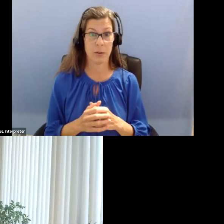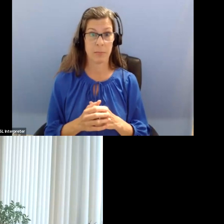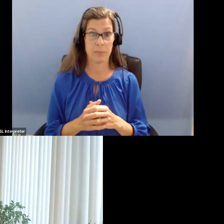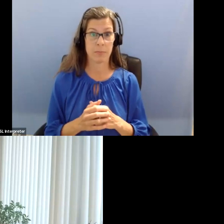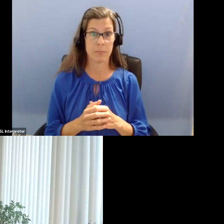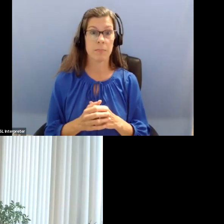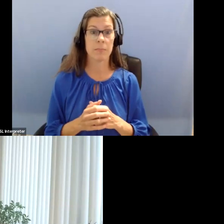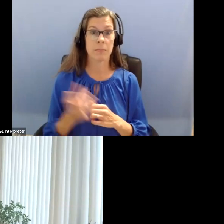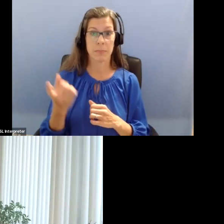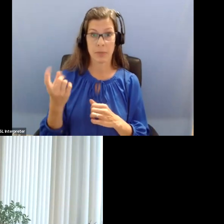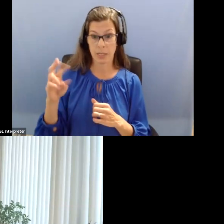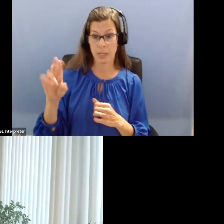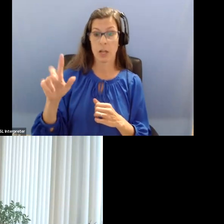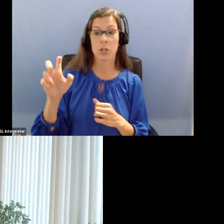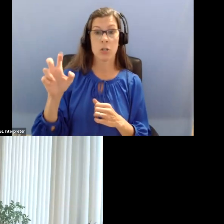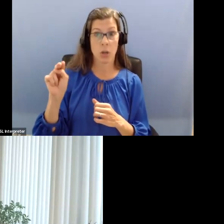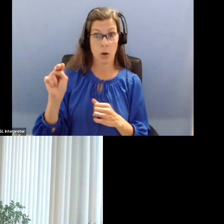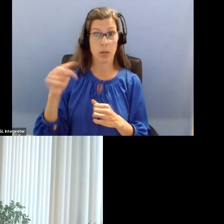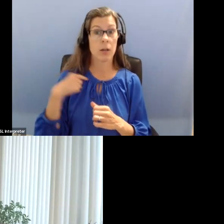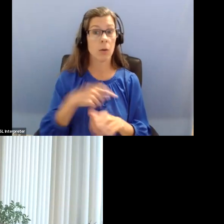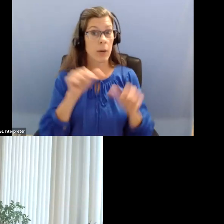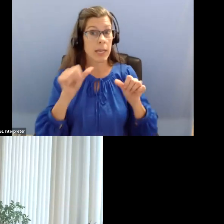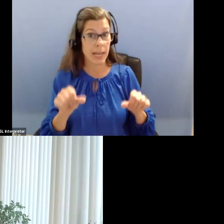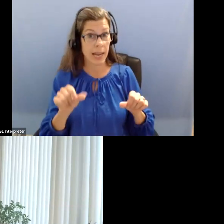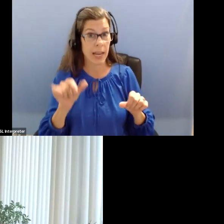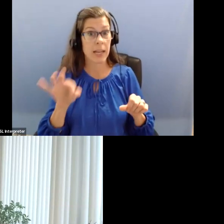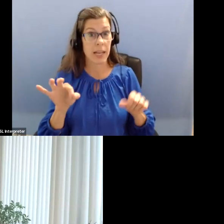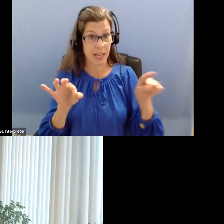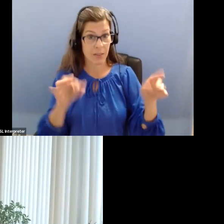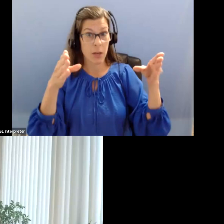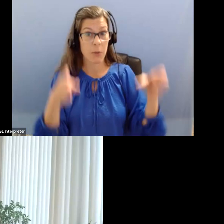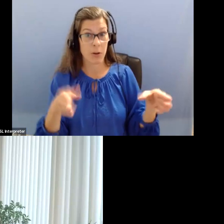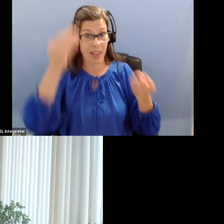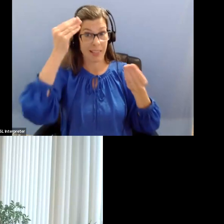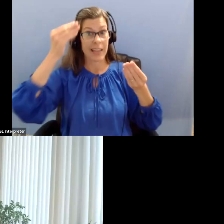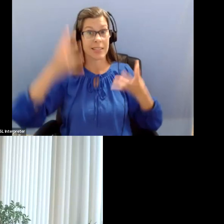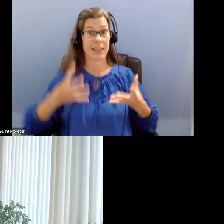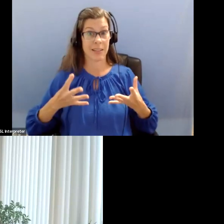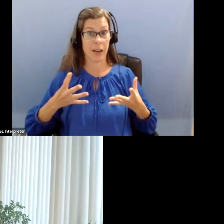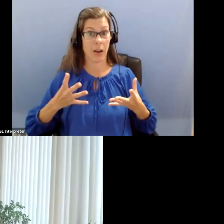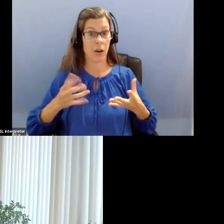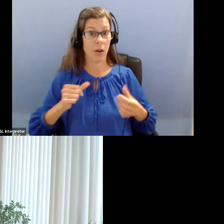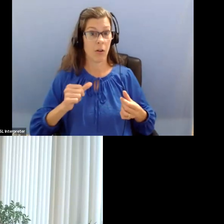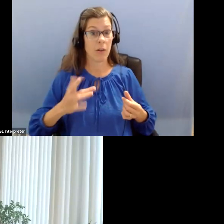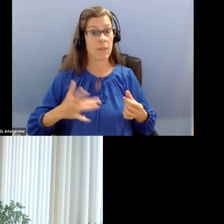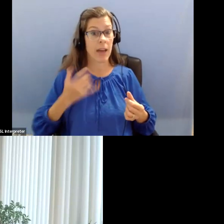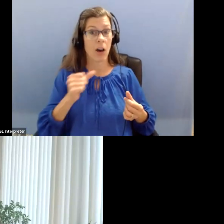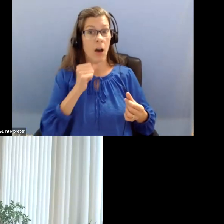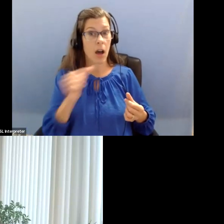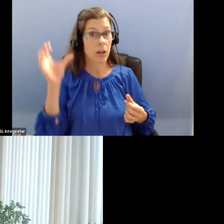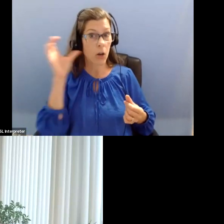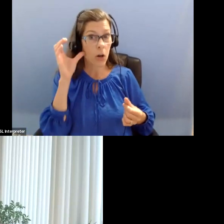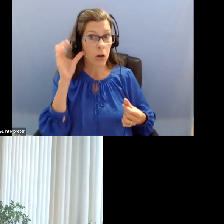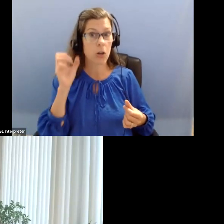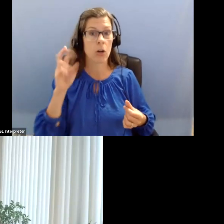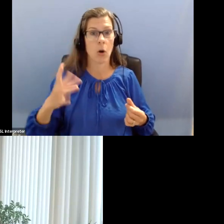I think we certainly can if they're able to let us know what they're feeling and experiencing. It's much harder if